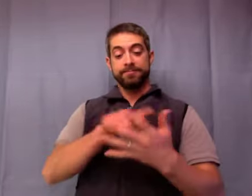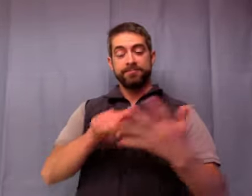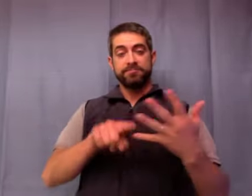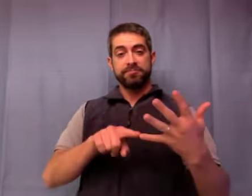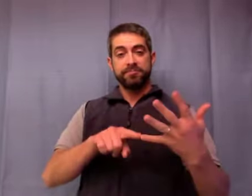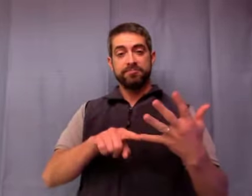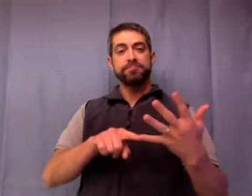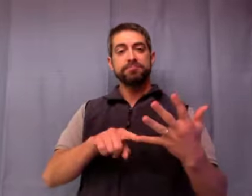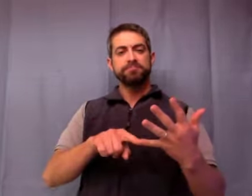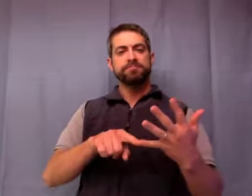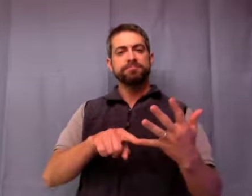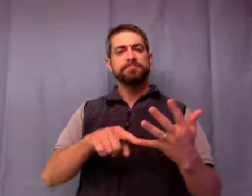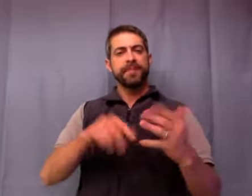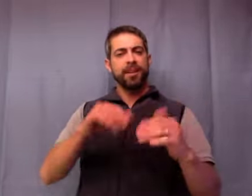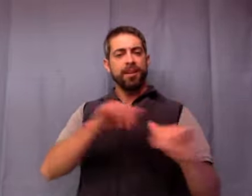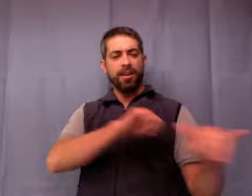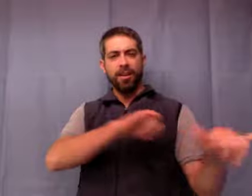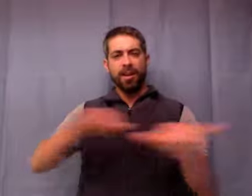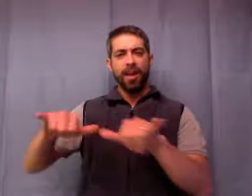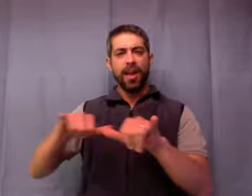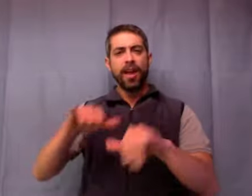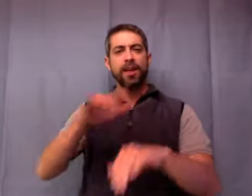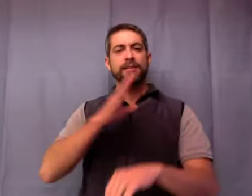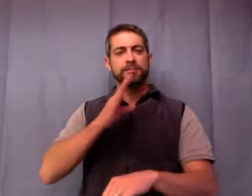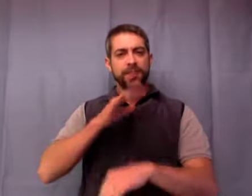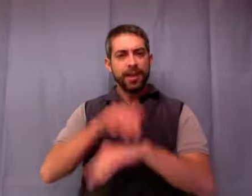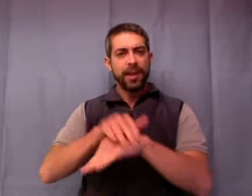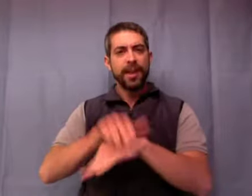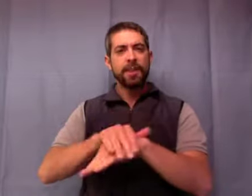times trying to communicate effectively.